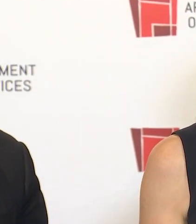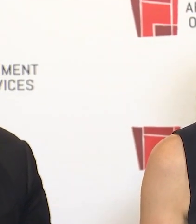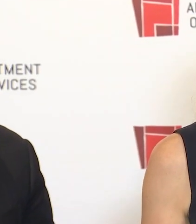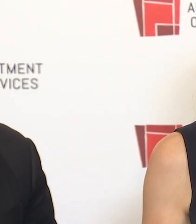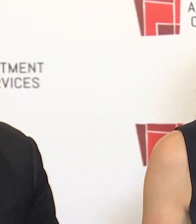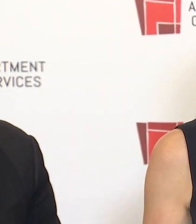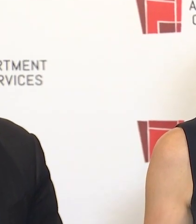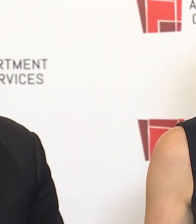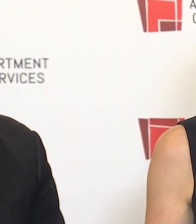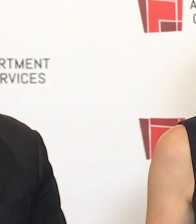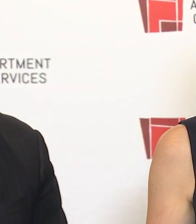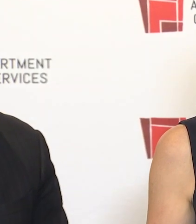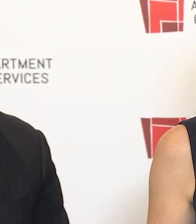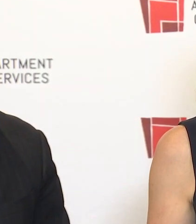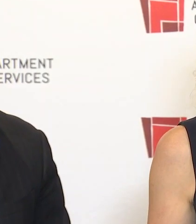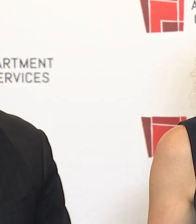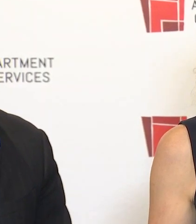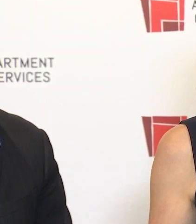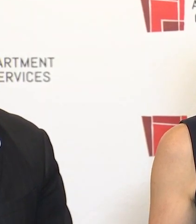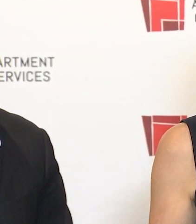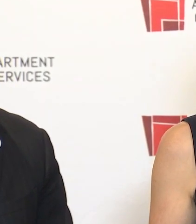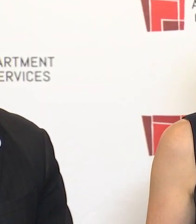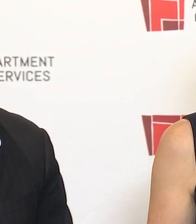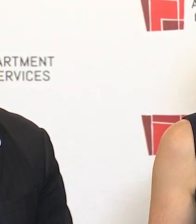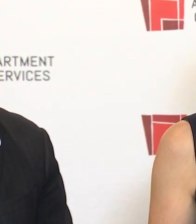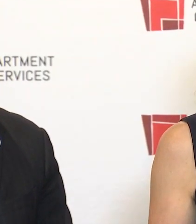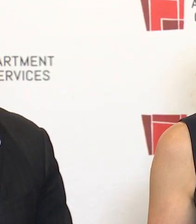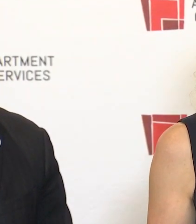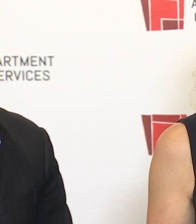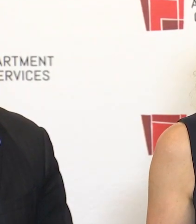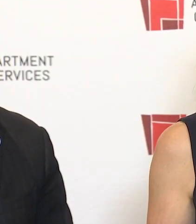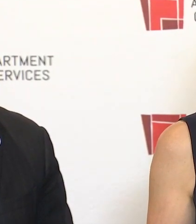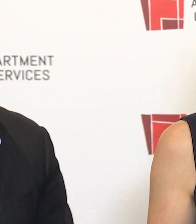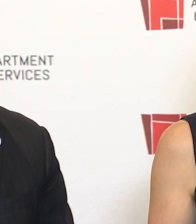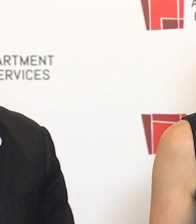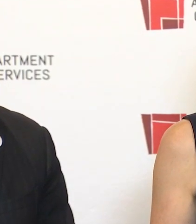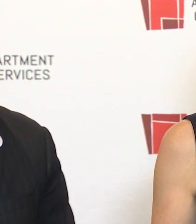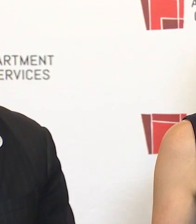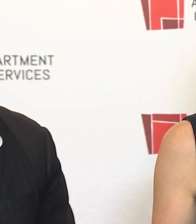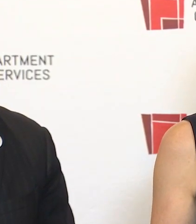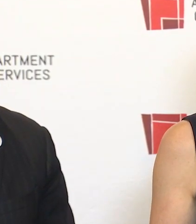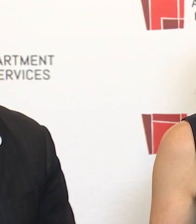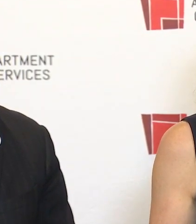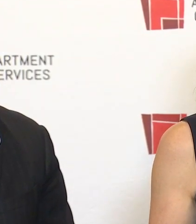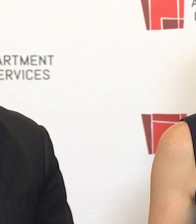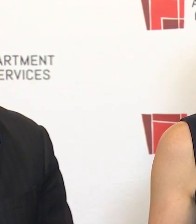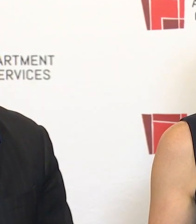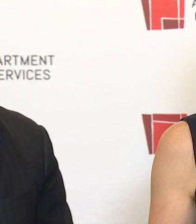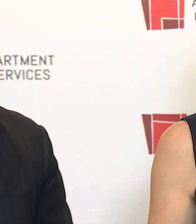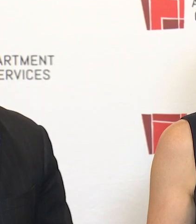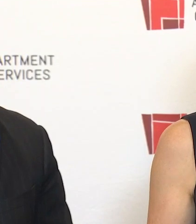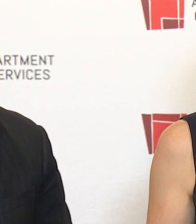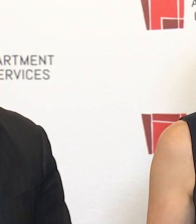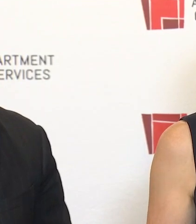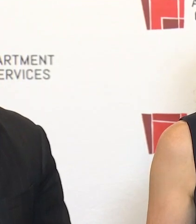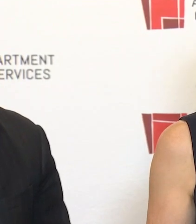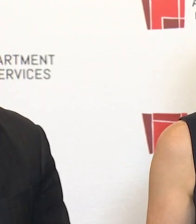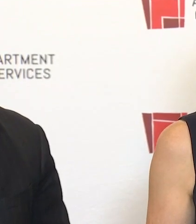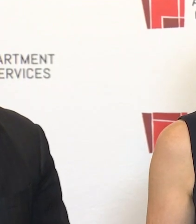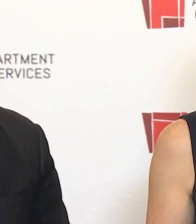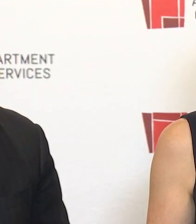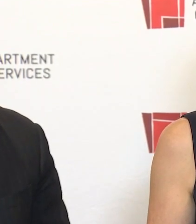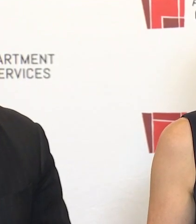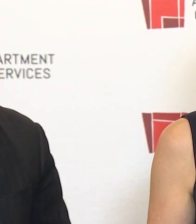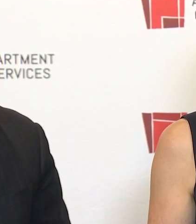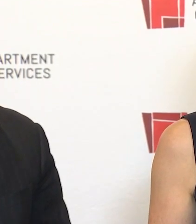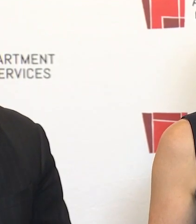have in working with DEMA Deputy Director Wendy Smith-Reeve and community stakeholders, including Dana Kennedy with AARP and Dave Oipel